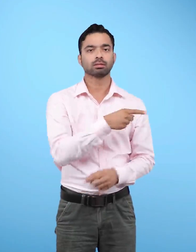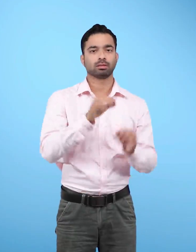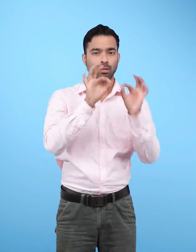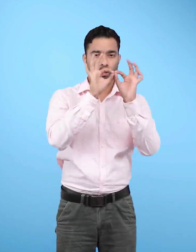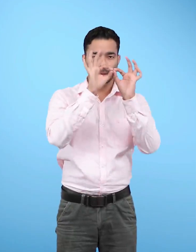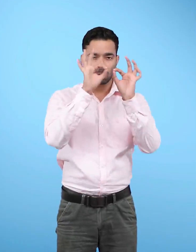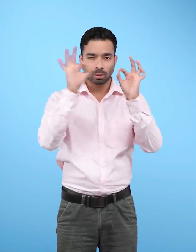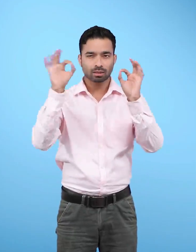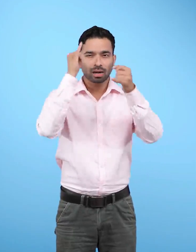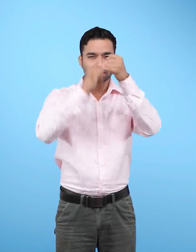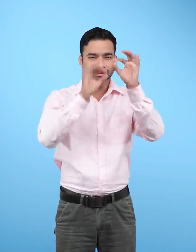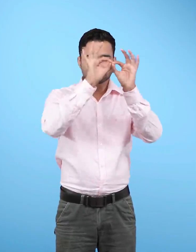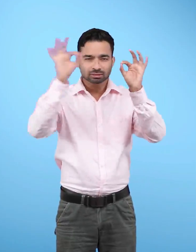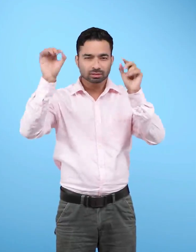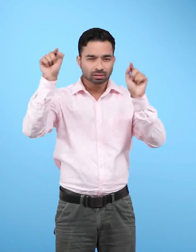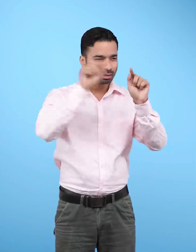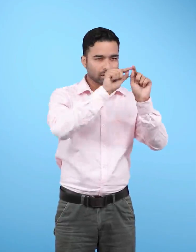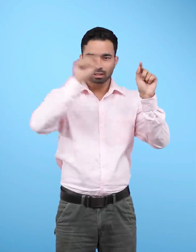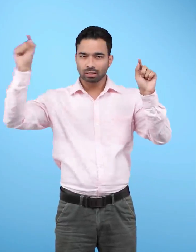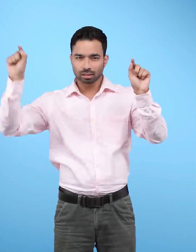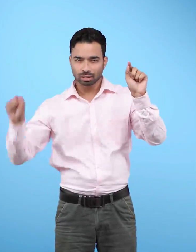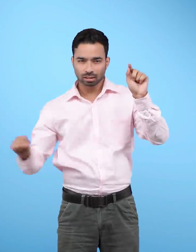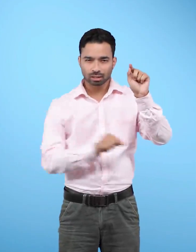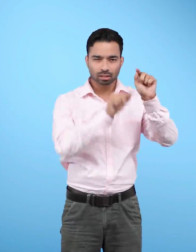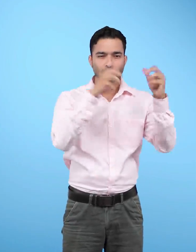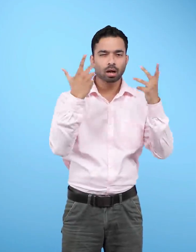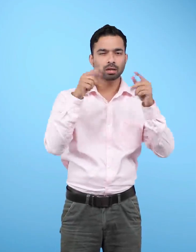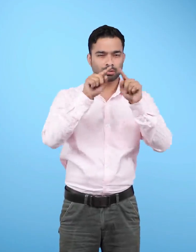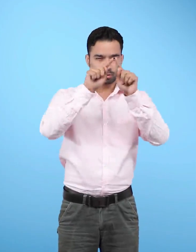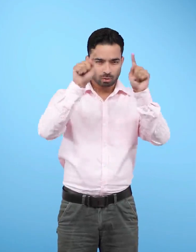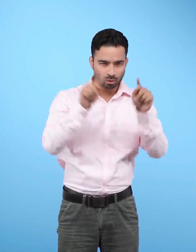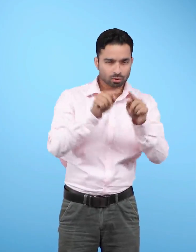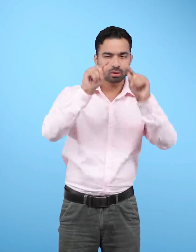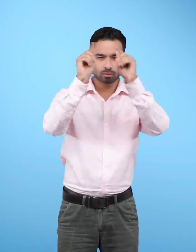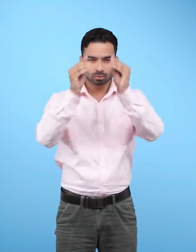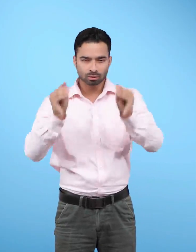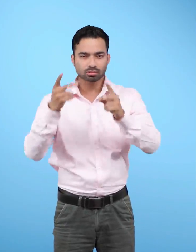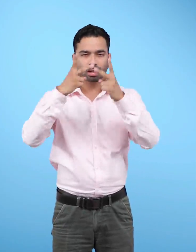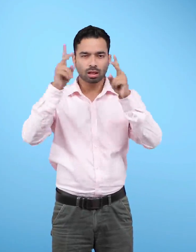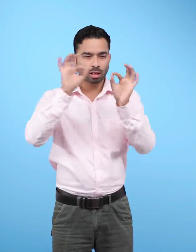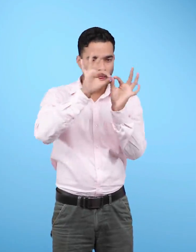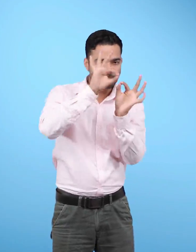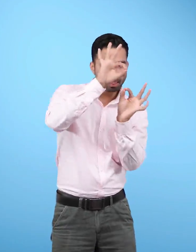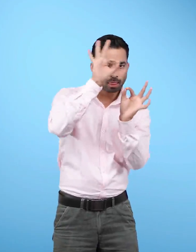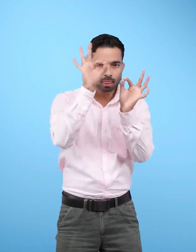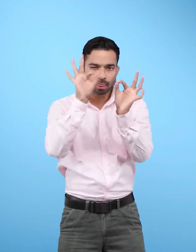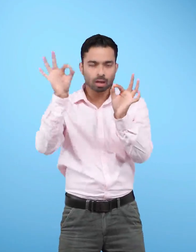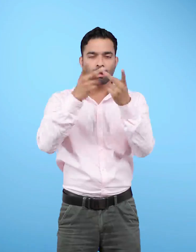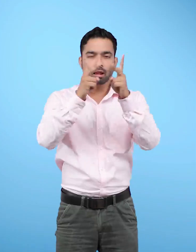We have a square grid in a large space, and a girl is standing below it